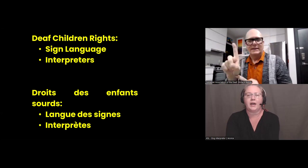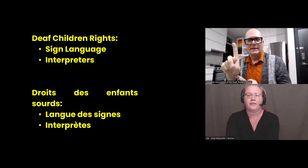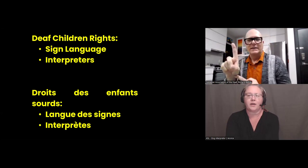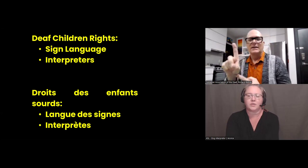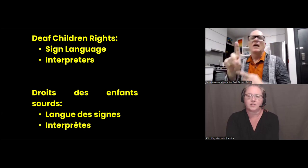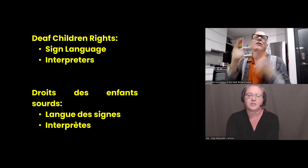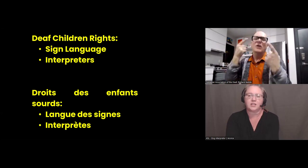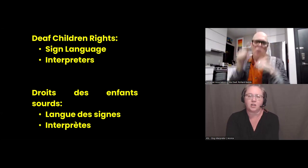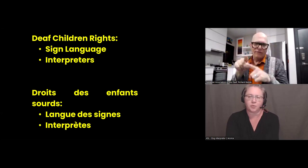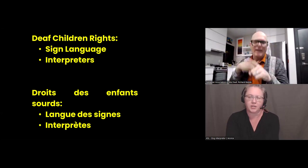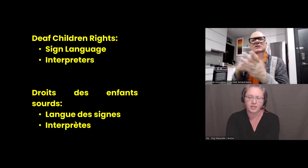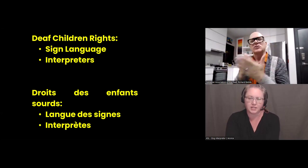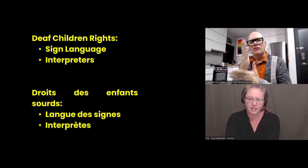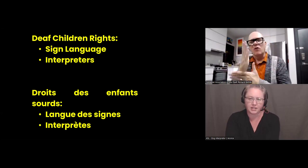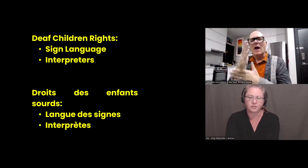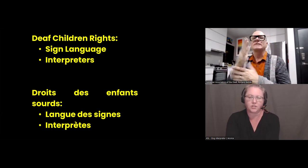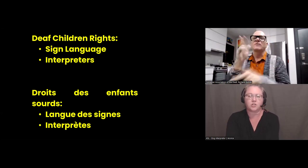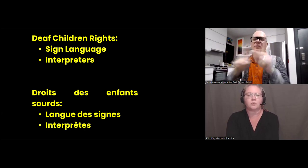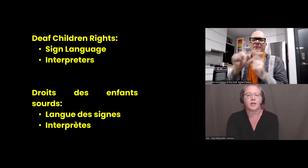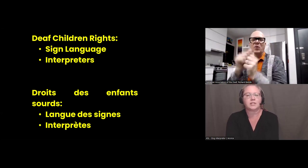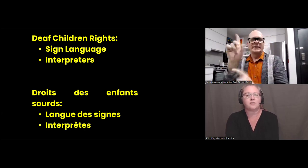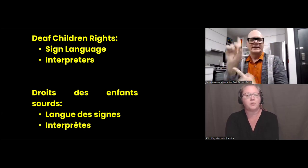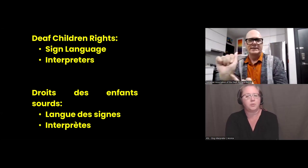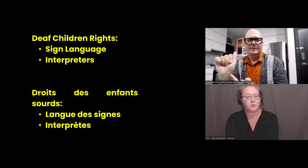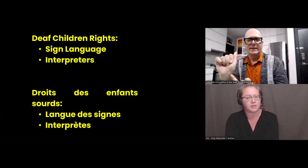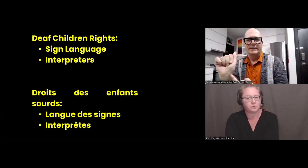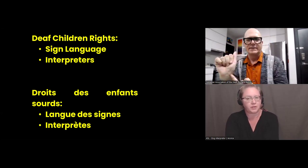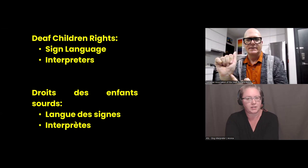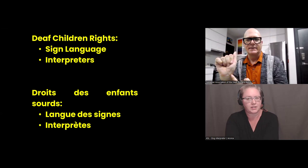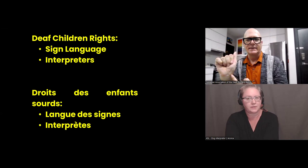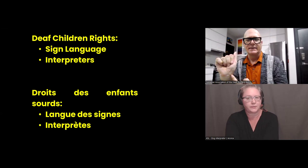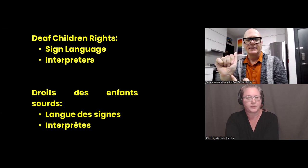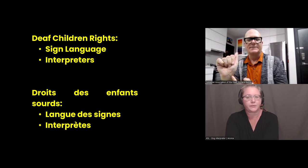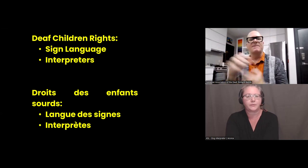And that was the CRPD, the Convention on the Rights of People with Disabilities.